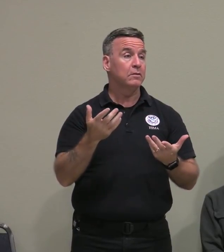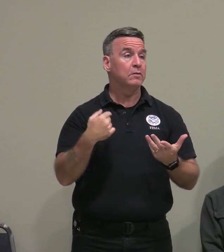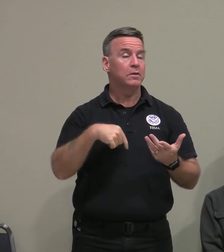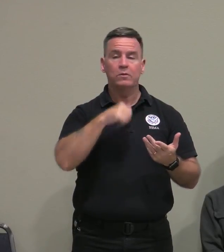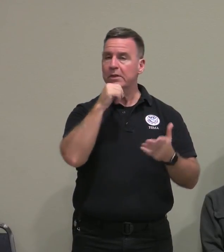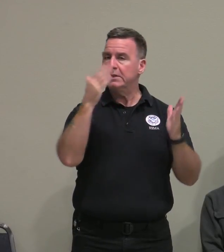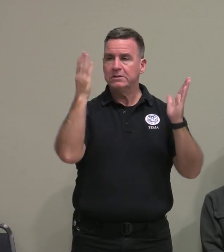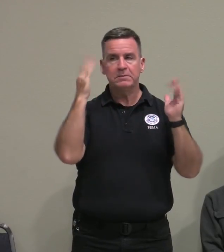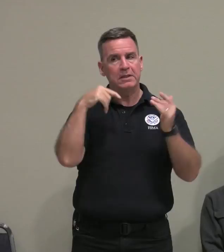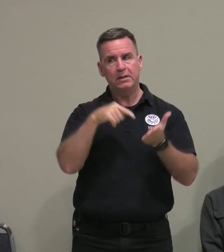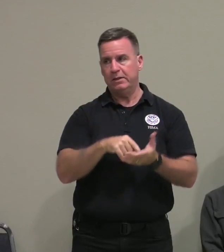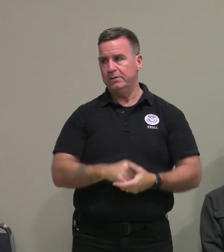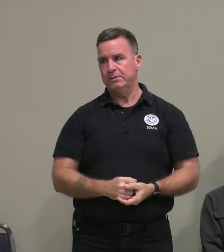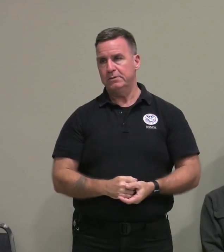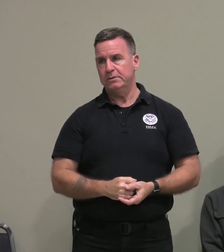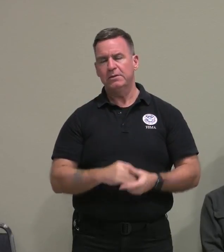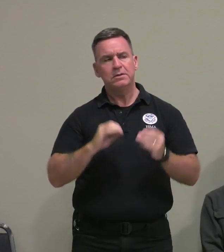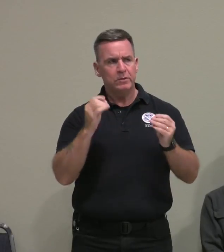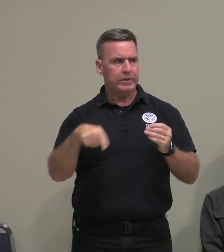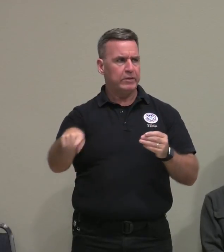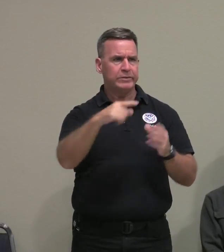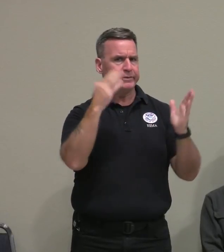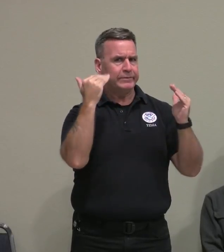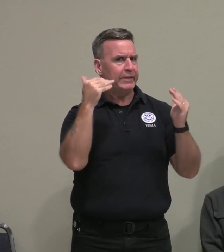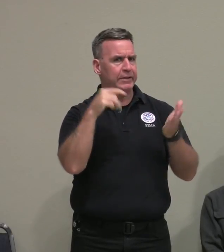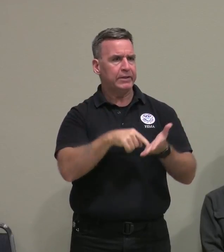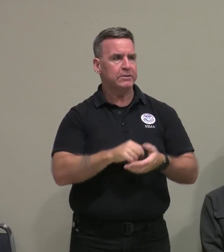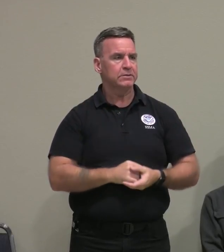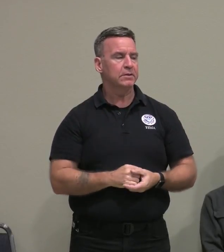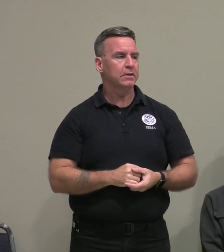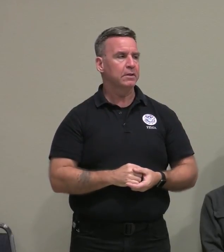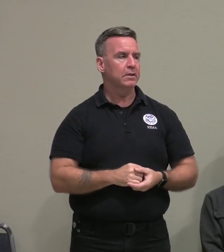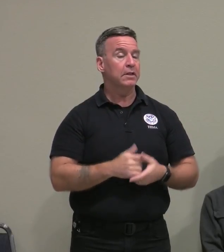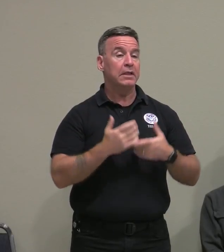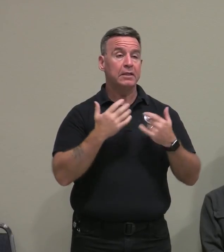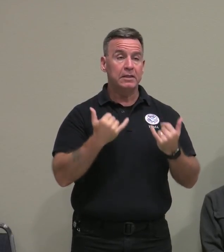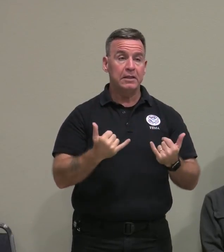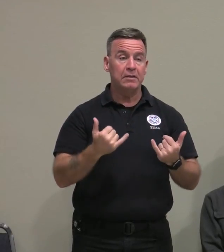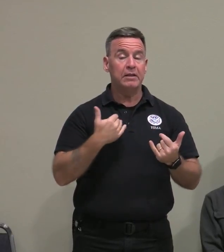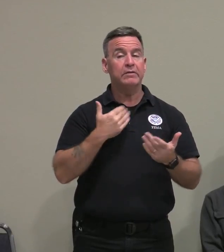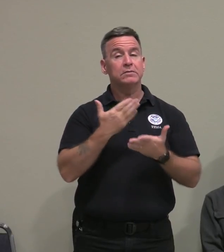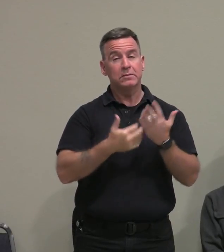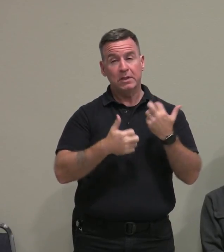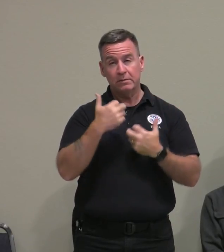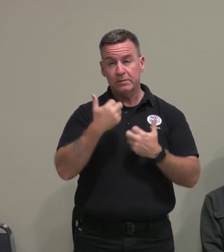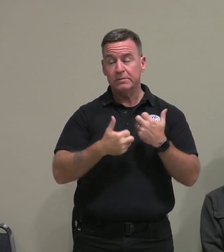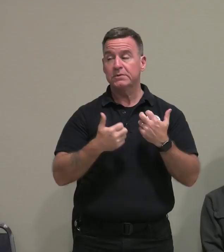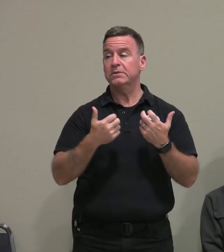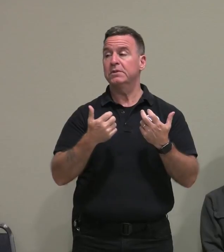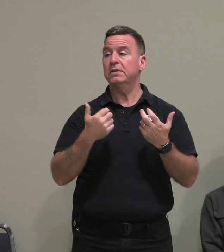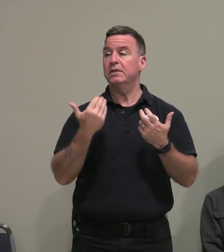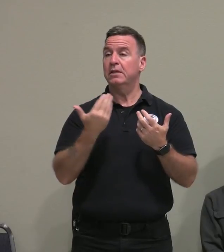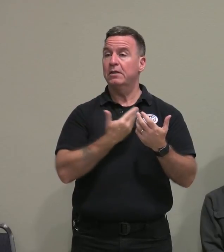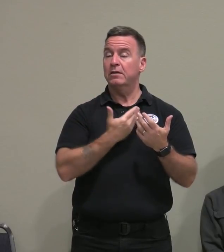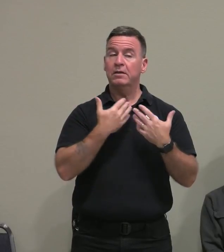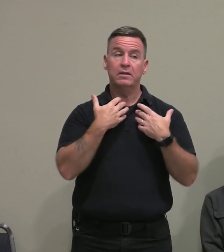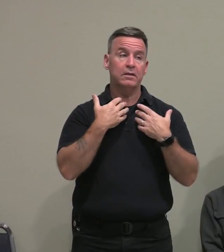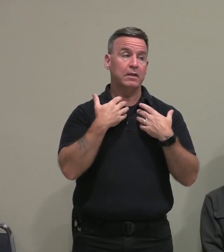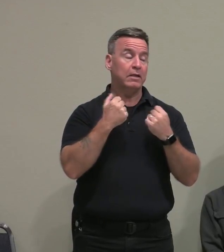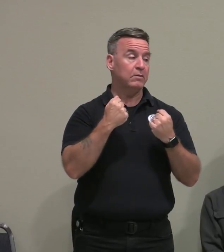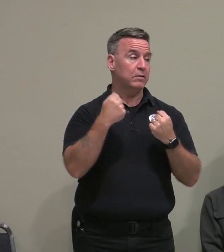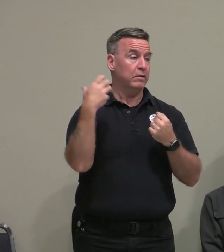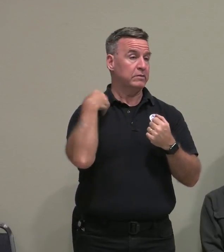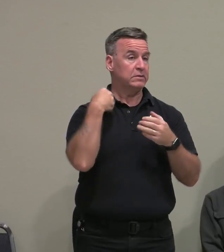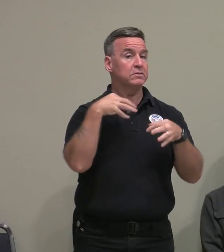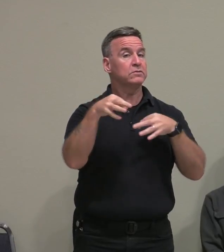weren't expecting this. No one here was expecting this. And now we have some issues and we have some problems. And our health officer